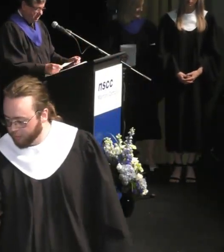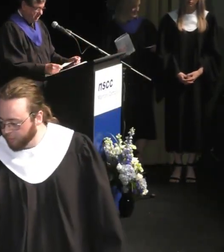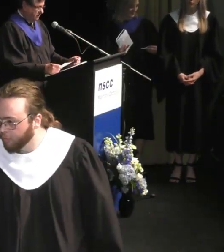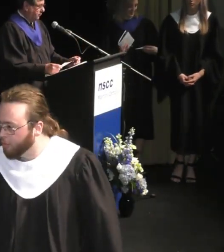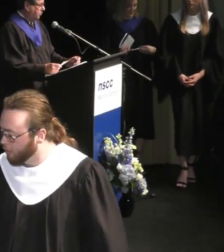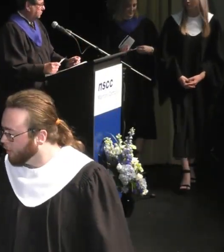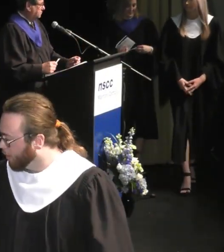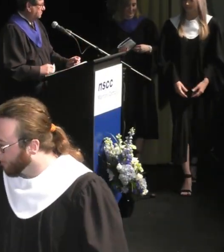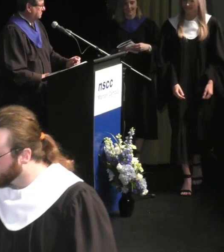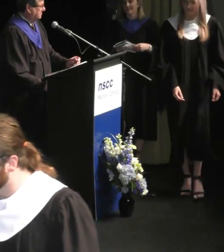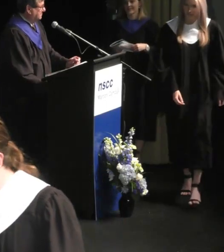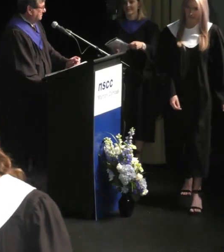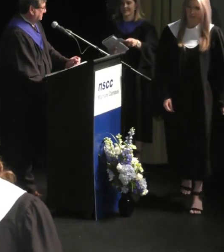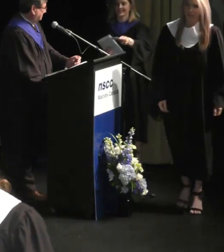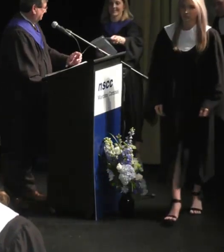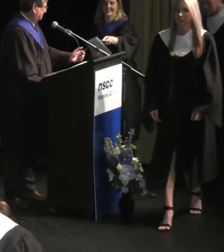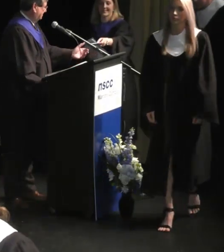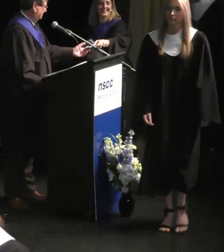Angela DeVoe.